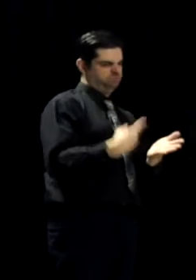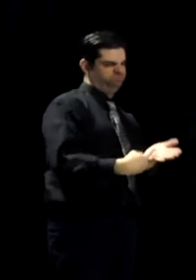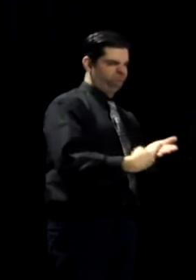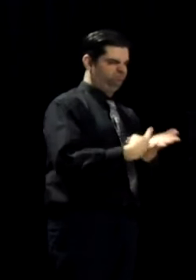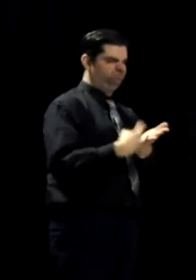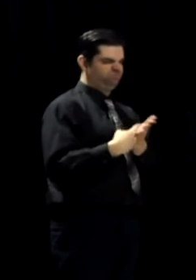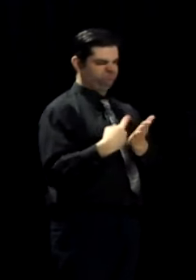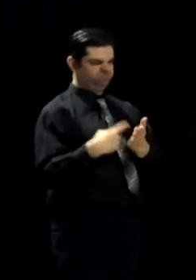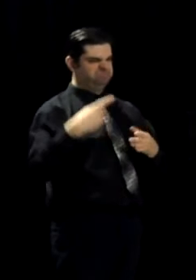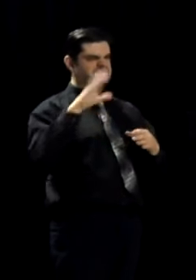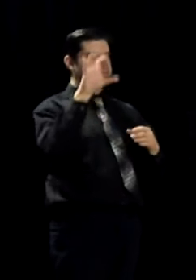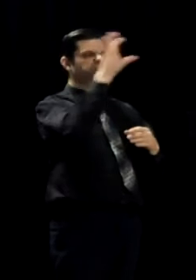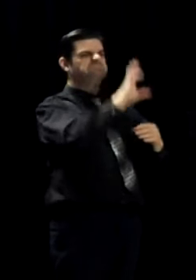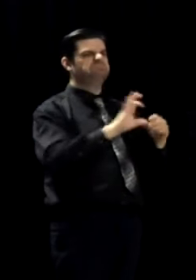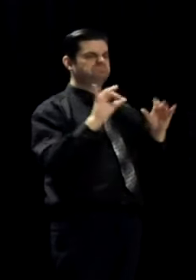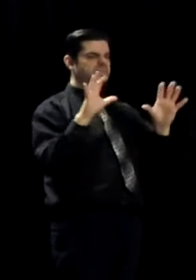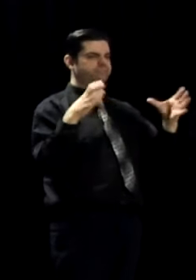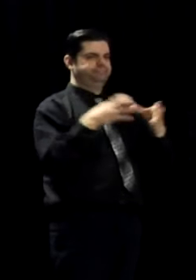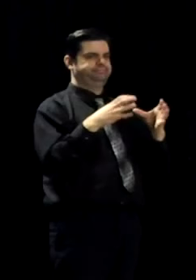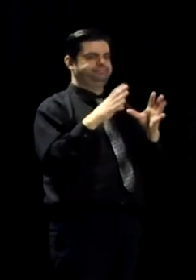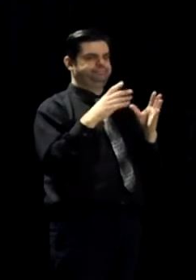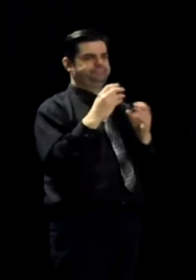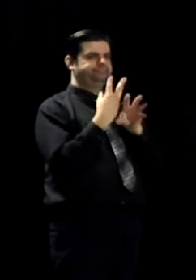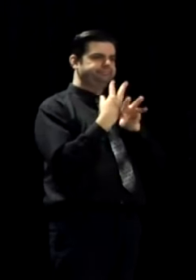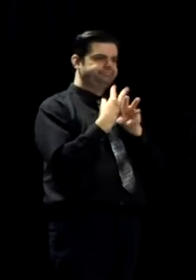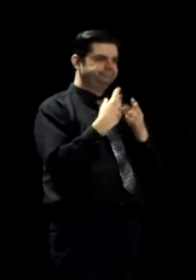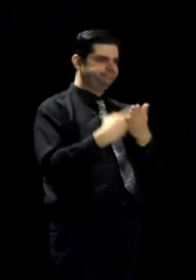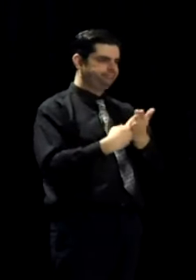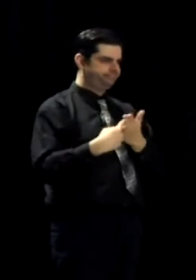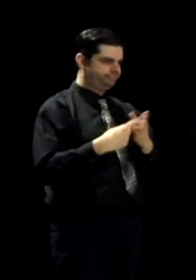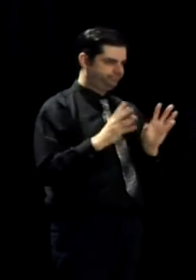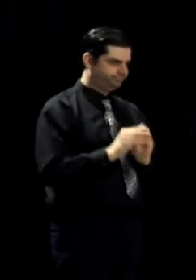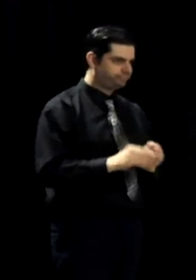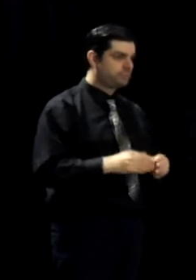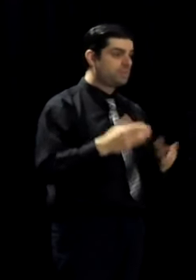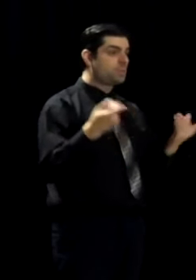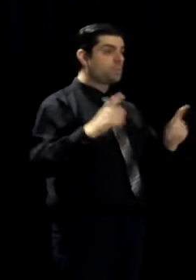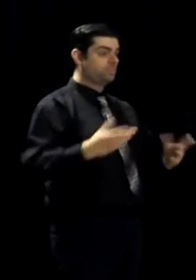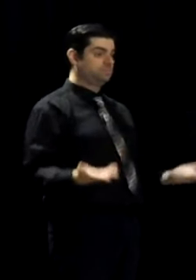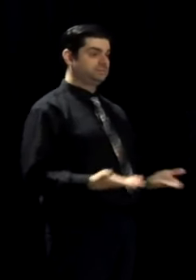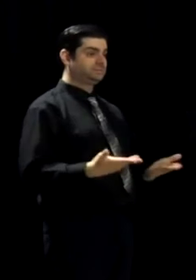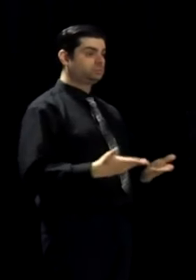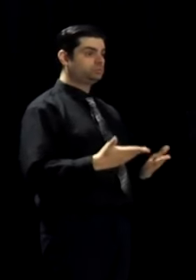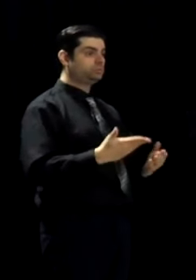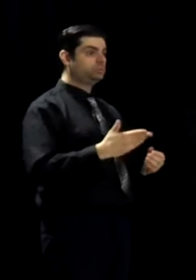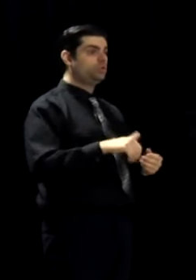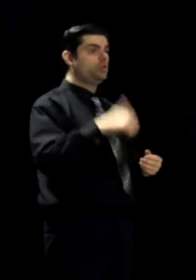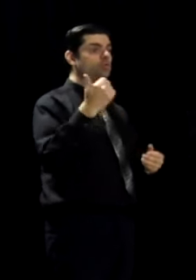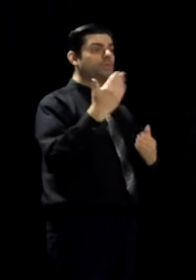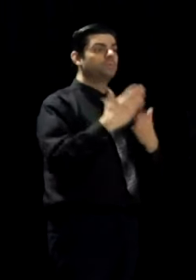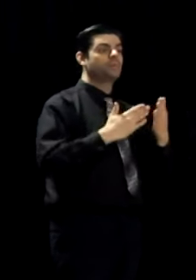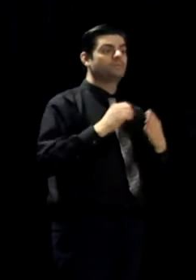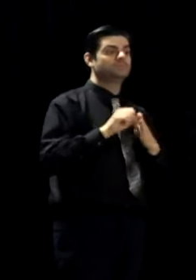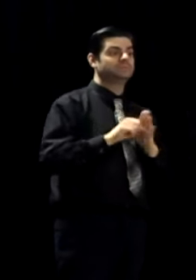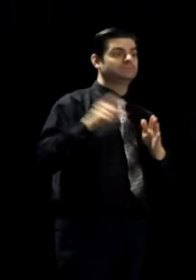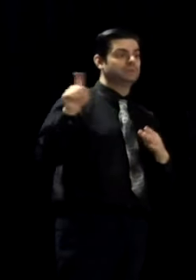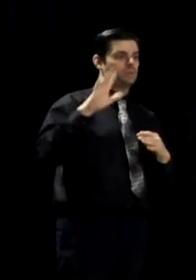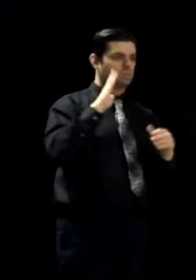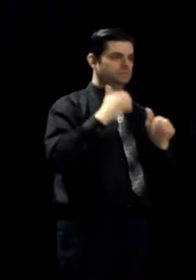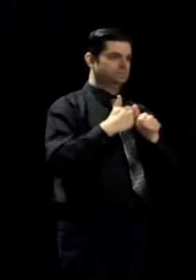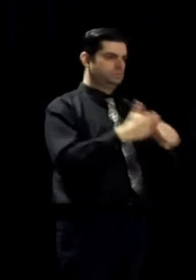here is going to be the blueprint that they do throughout the rest of the state. Most likely, I think there's 2 or 3, maybe 4 regions that can probably get